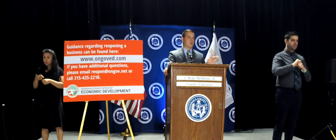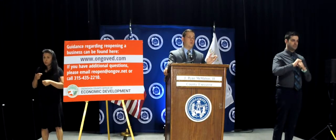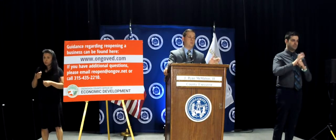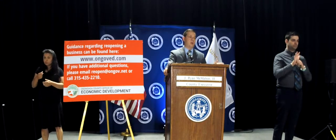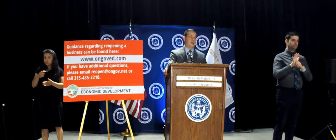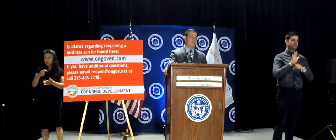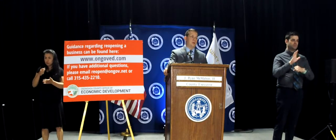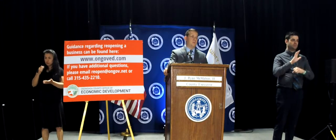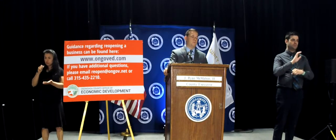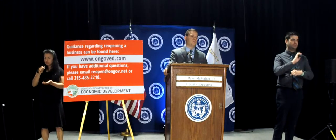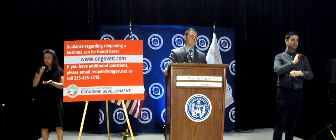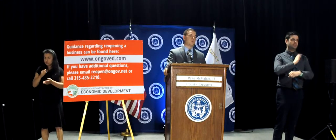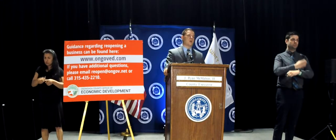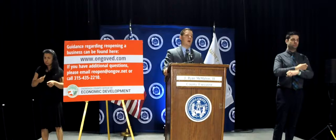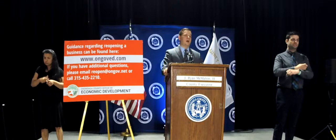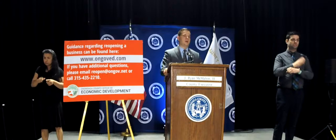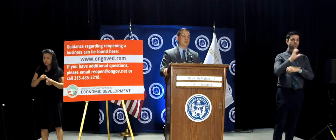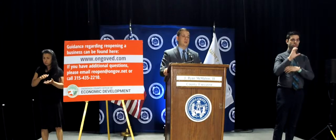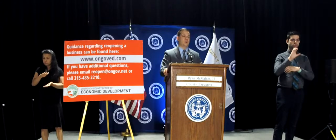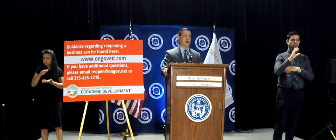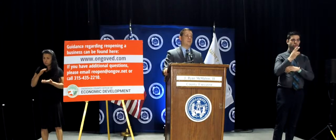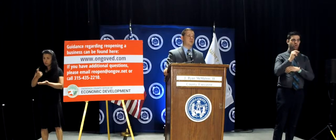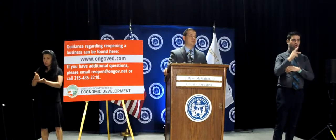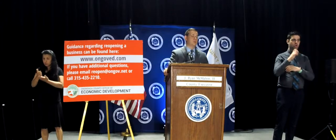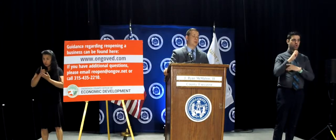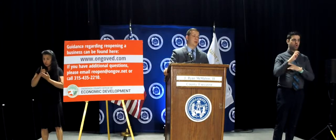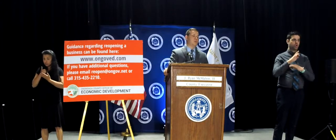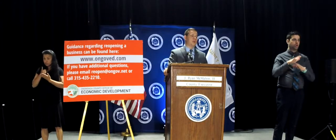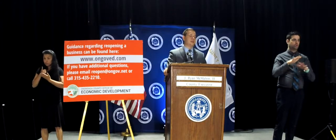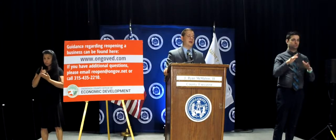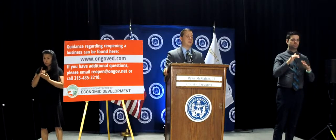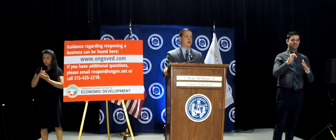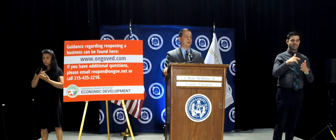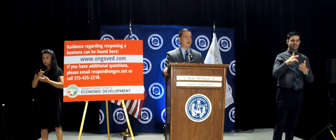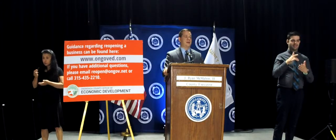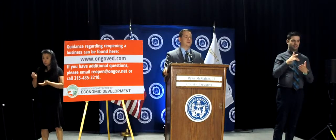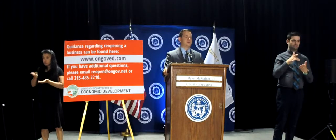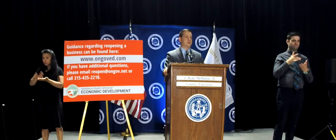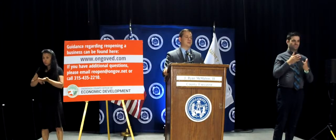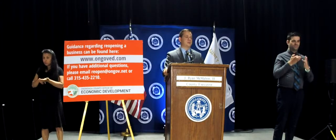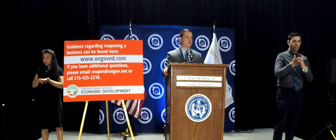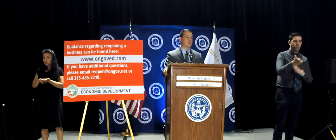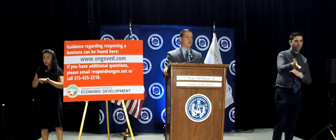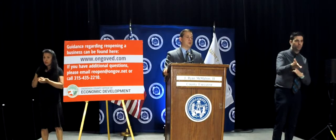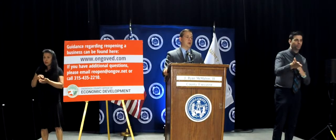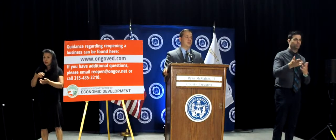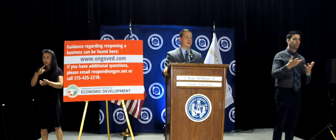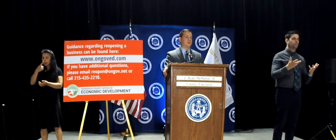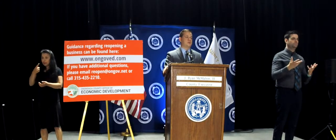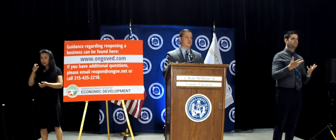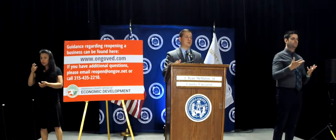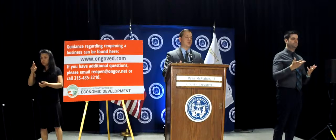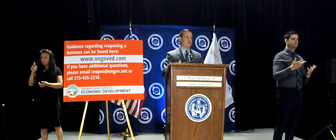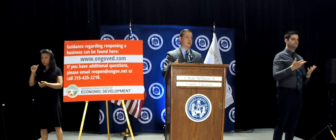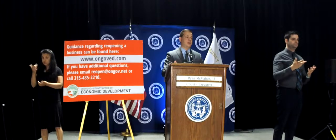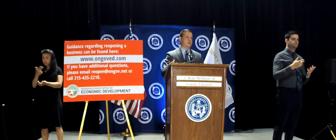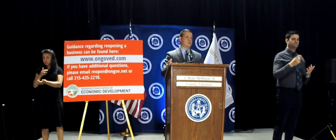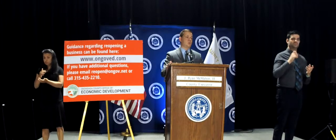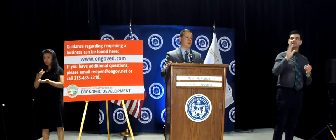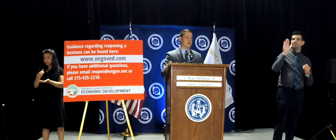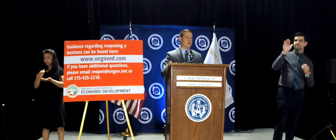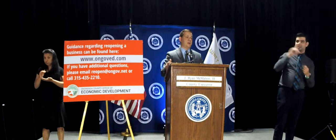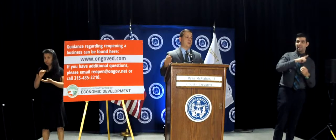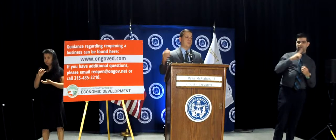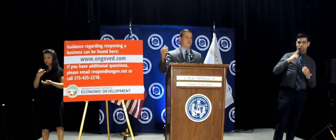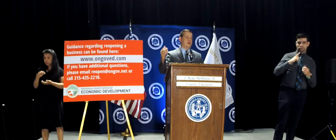through this COVID pandemic, is one option. If we get that passed at the legislature, that gives us 30 days